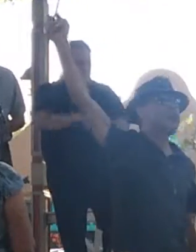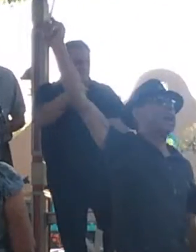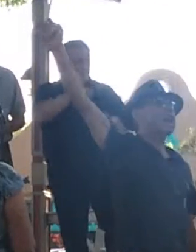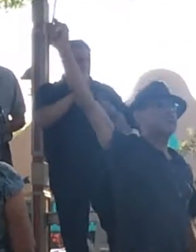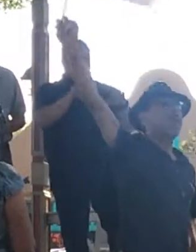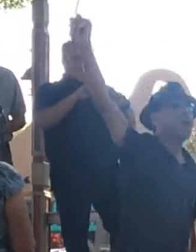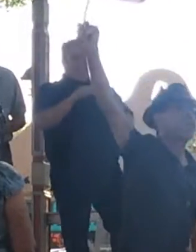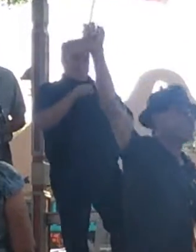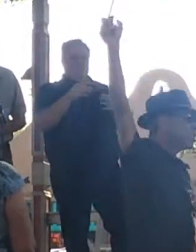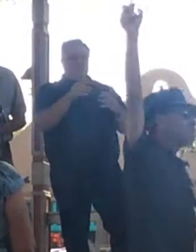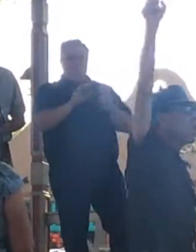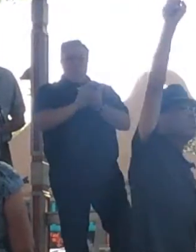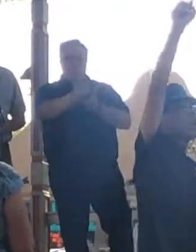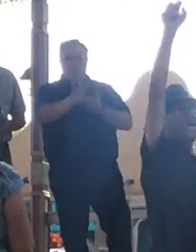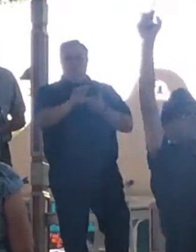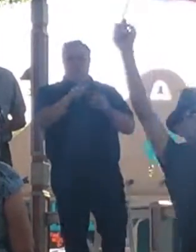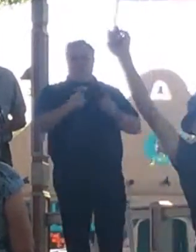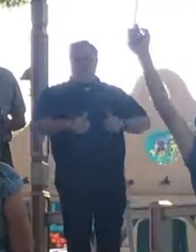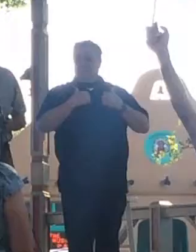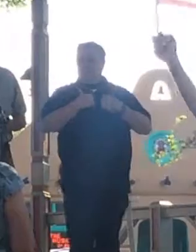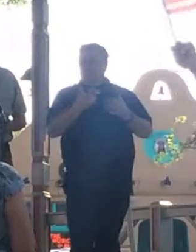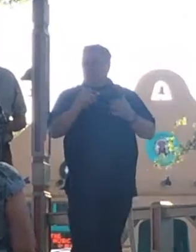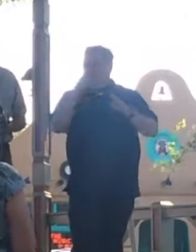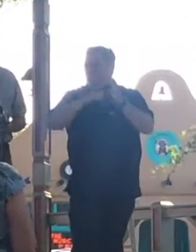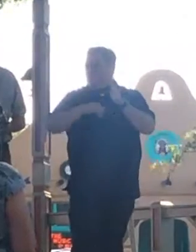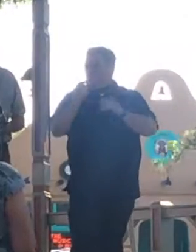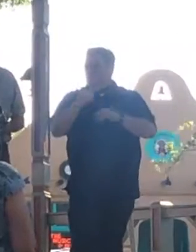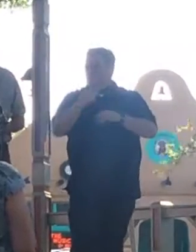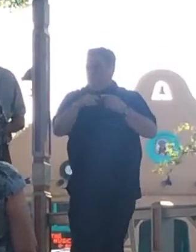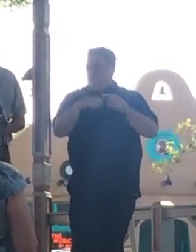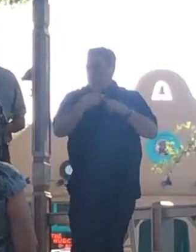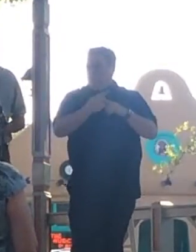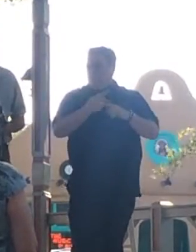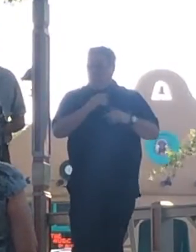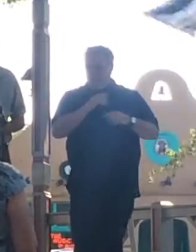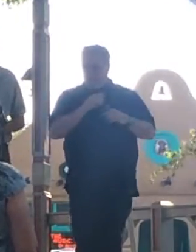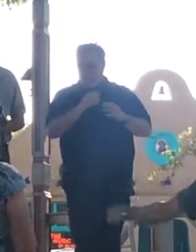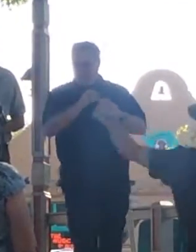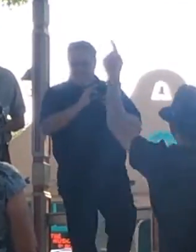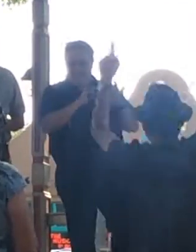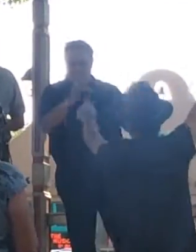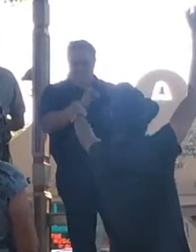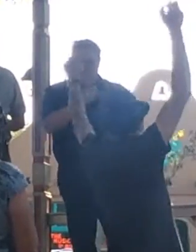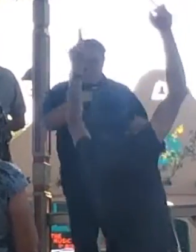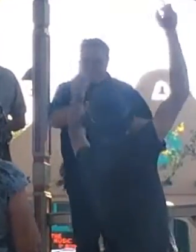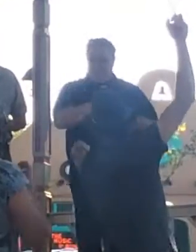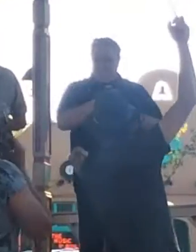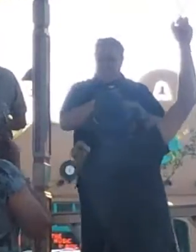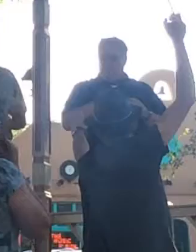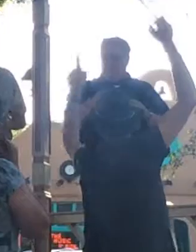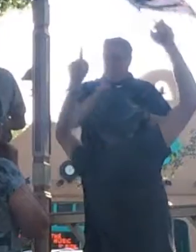but didn't keep them out of existence. I want to read a little bit. This is a diversity statement that we came up with from